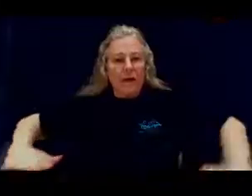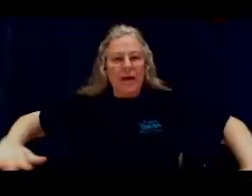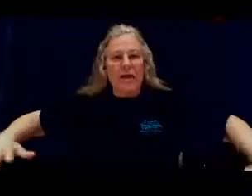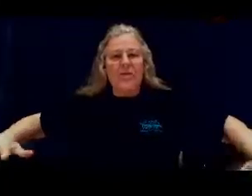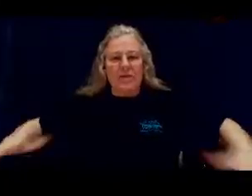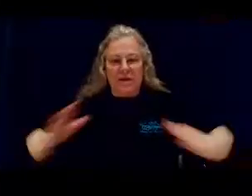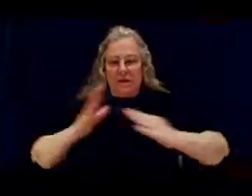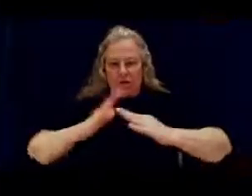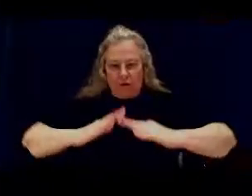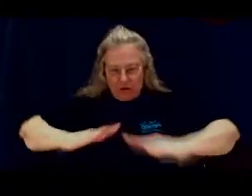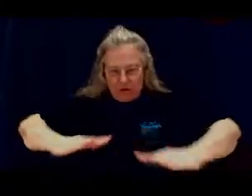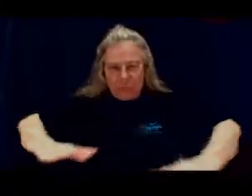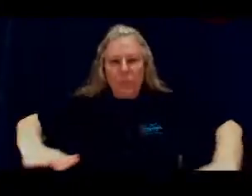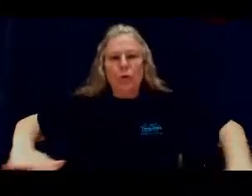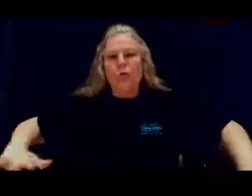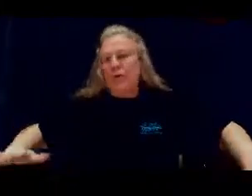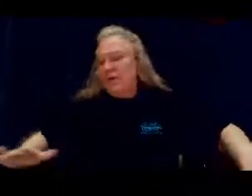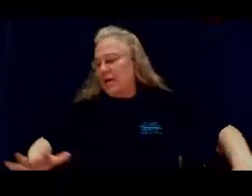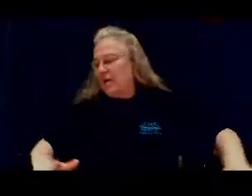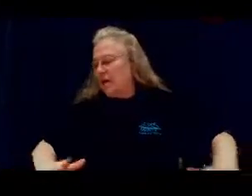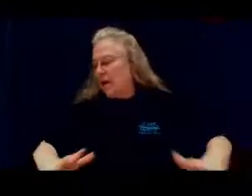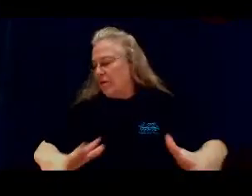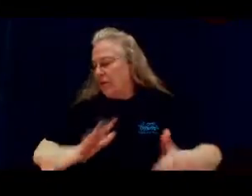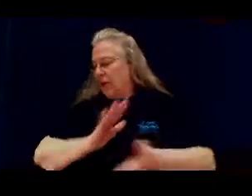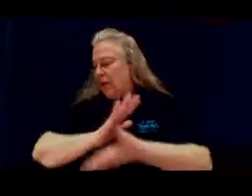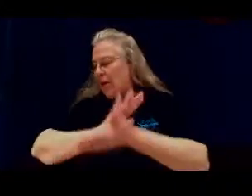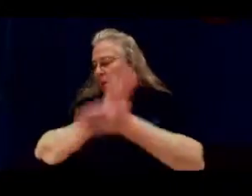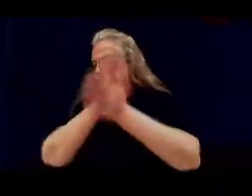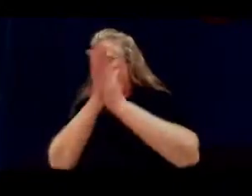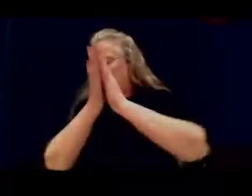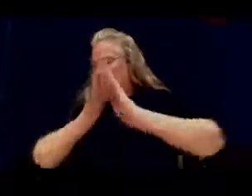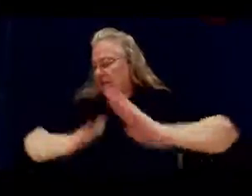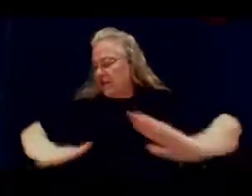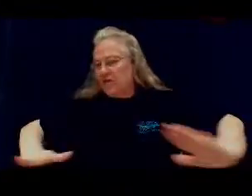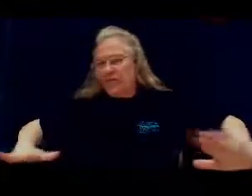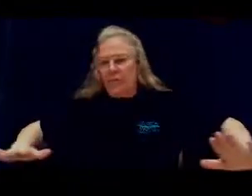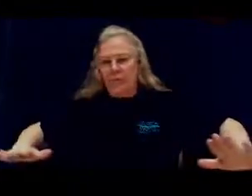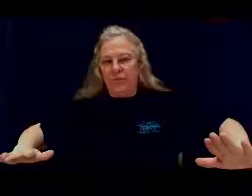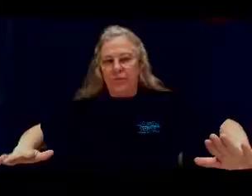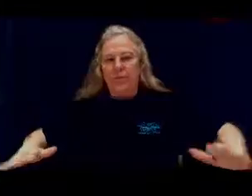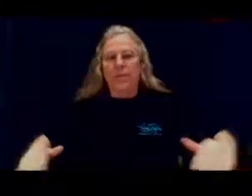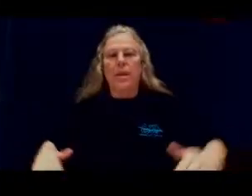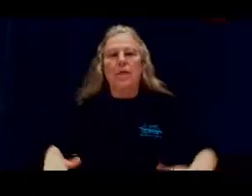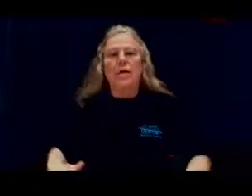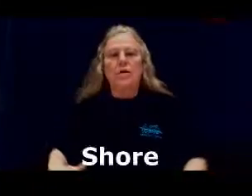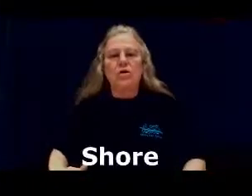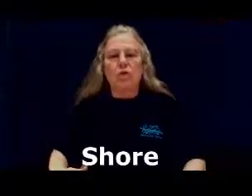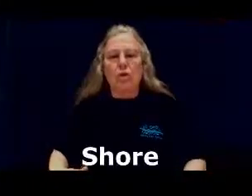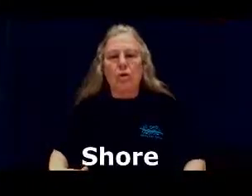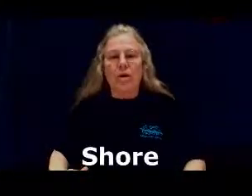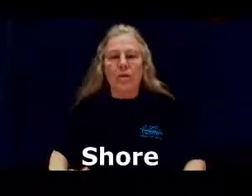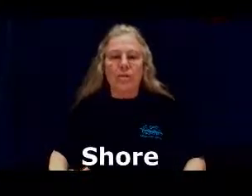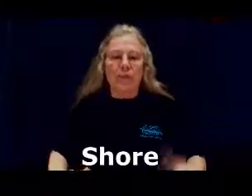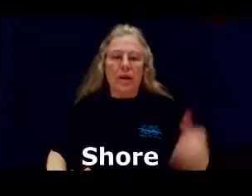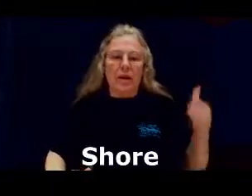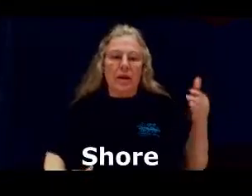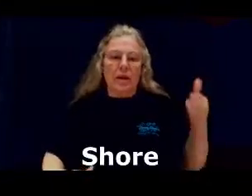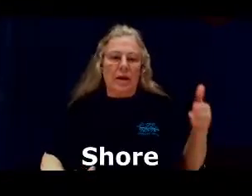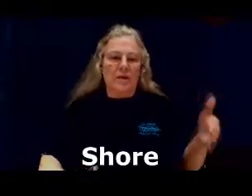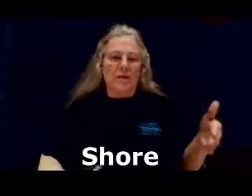and then it's like you're smoothing things out. Peaceful. Shore. Now this